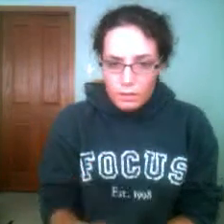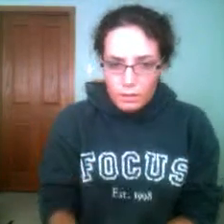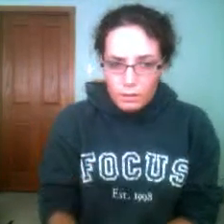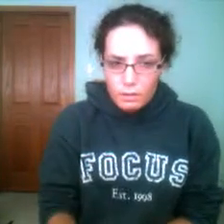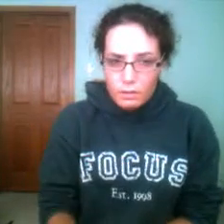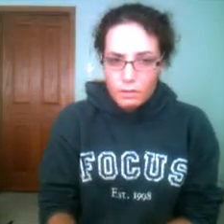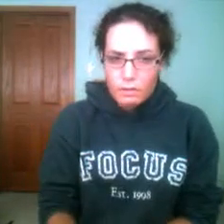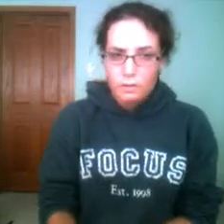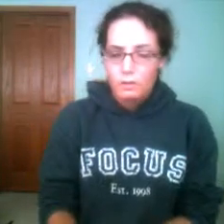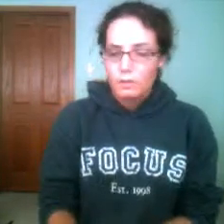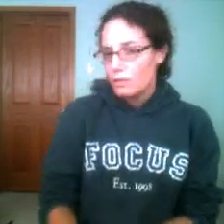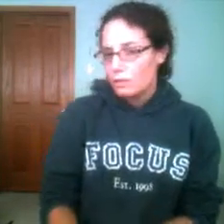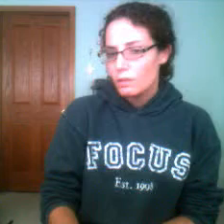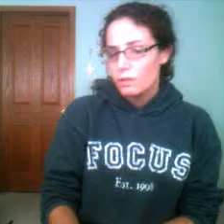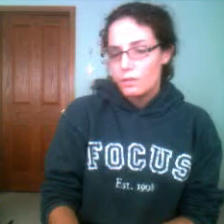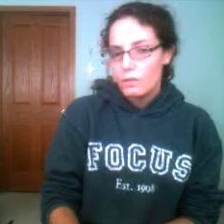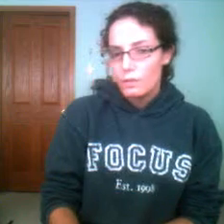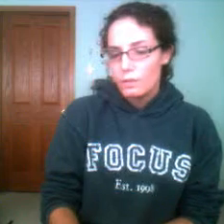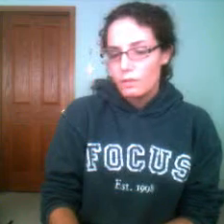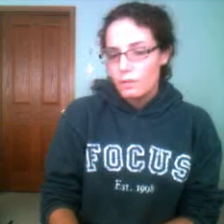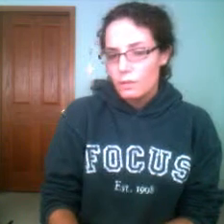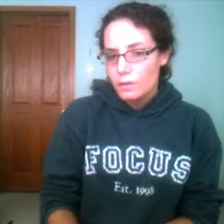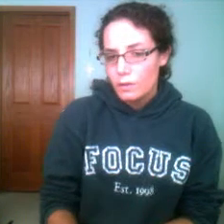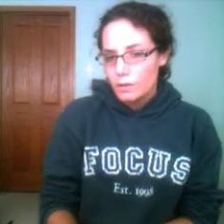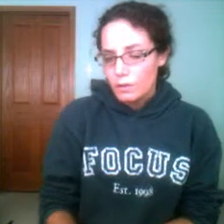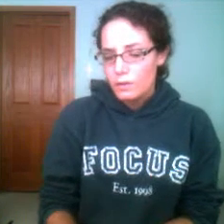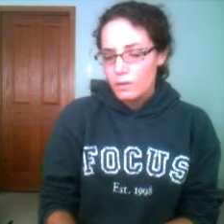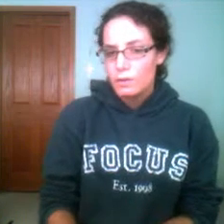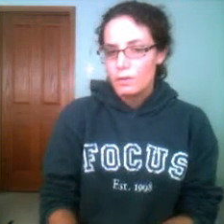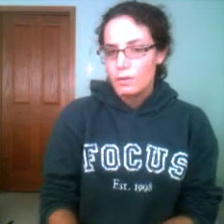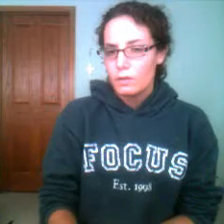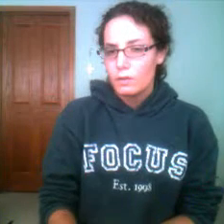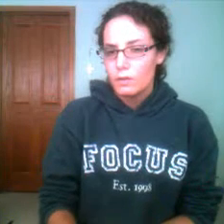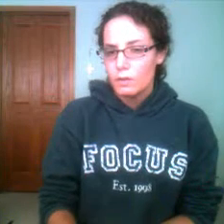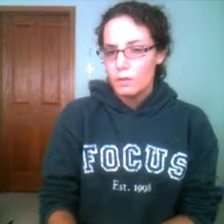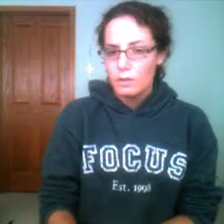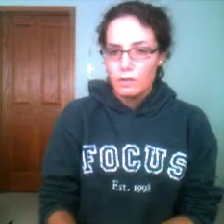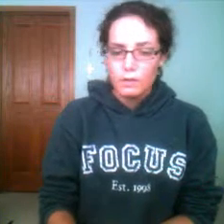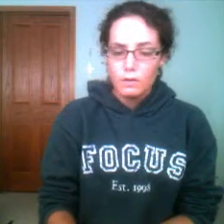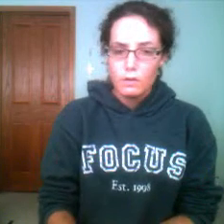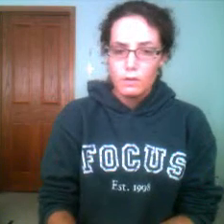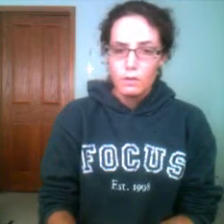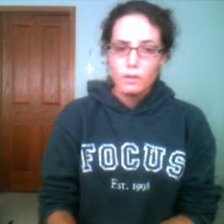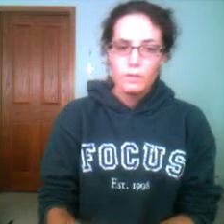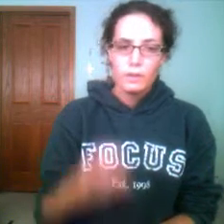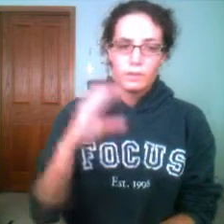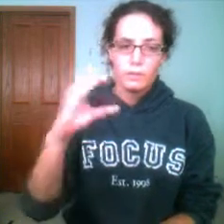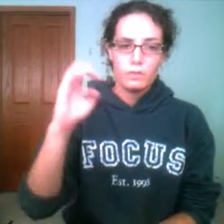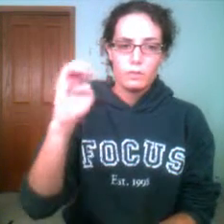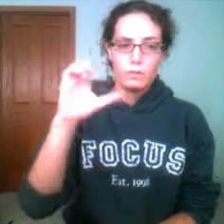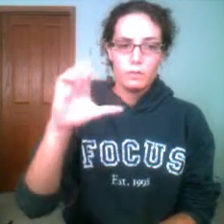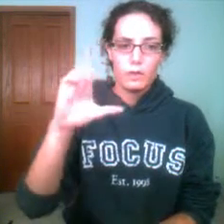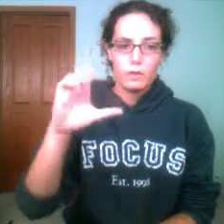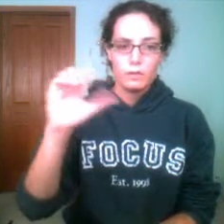cell. The Melisera diatoms in this picture are each one cell. To see them this well, they were magnified